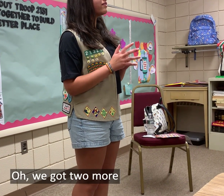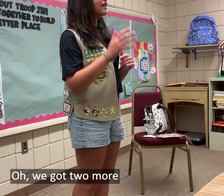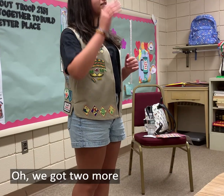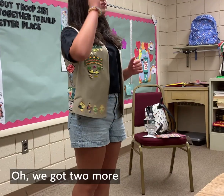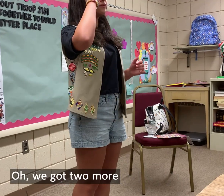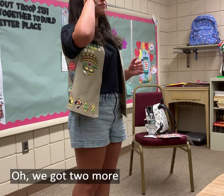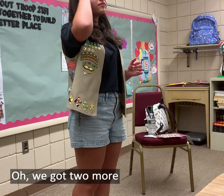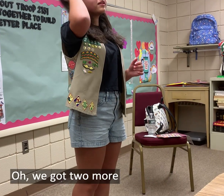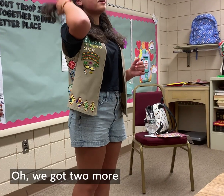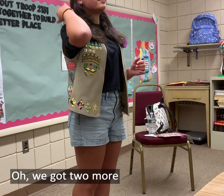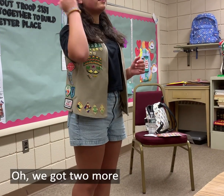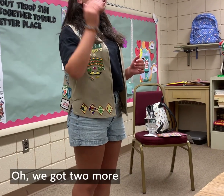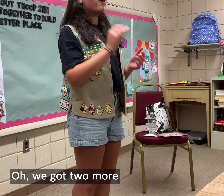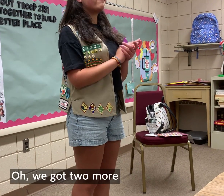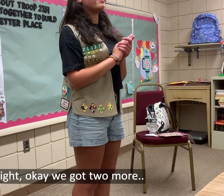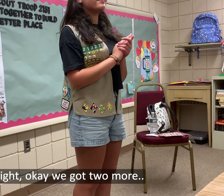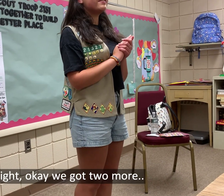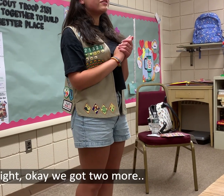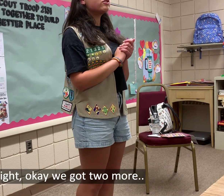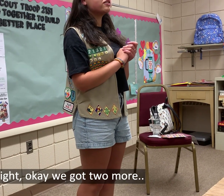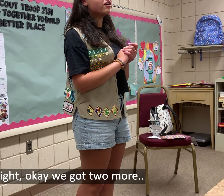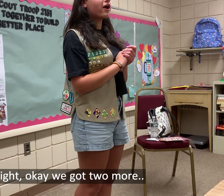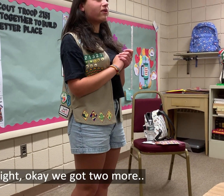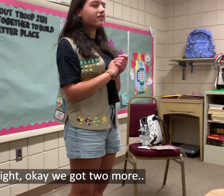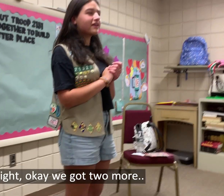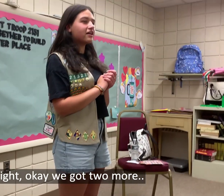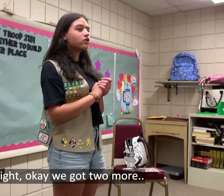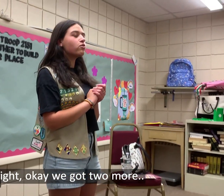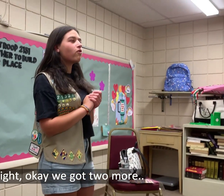tattoo. All right, do you guys, okay, we got two more.